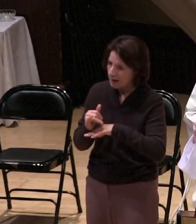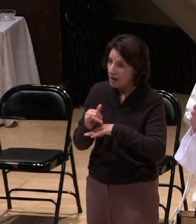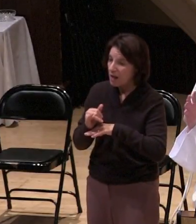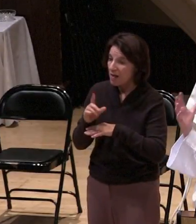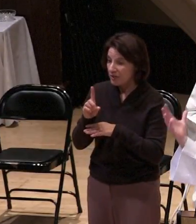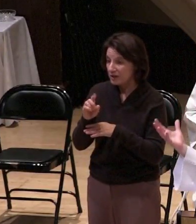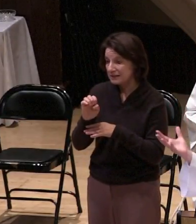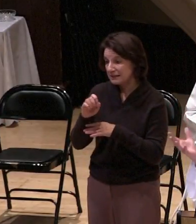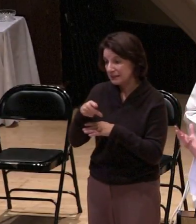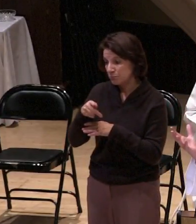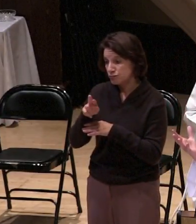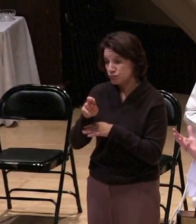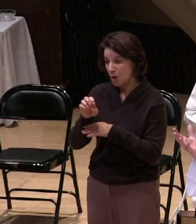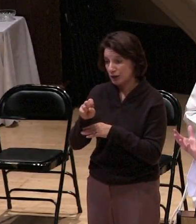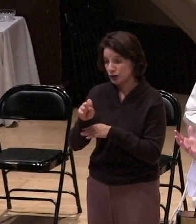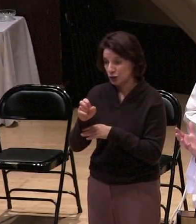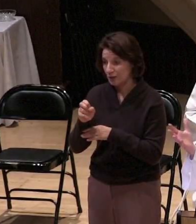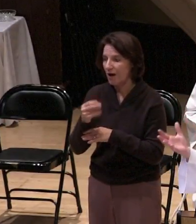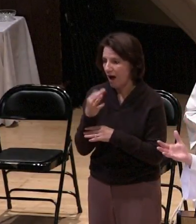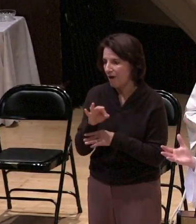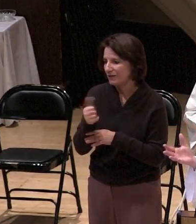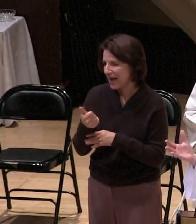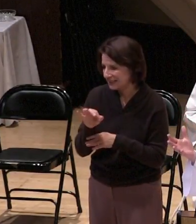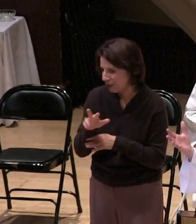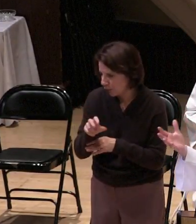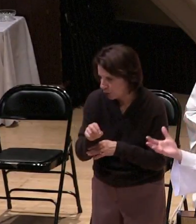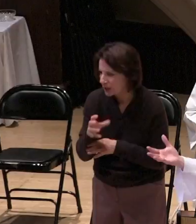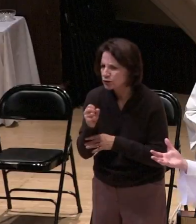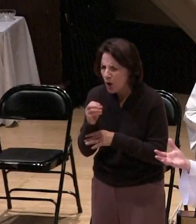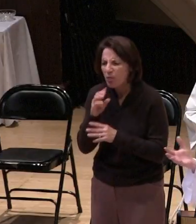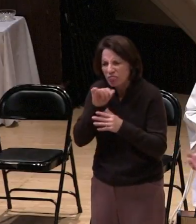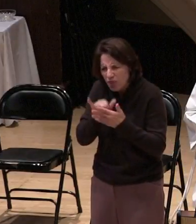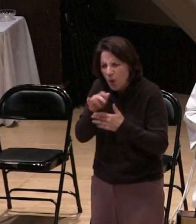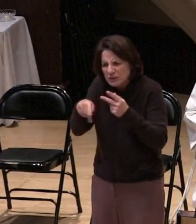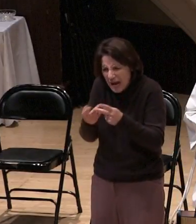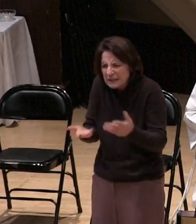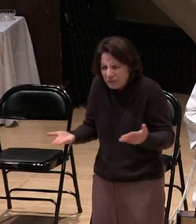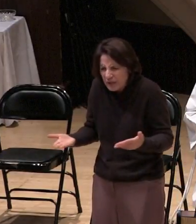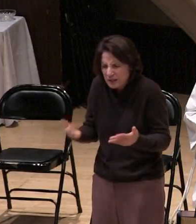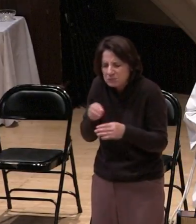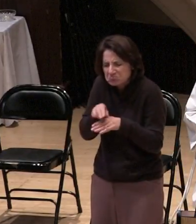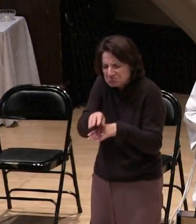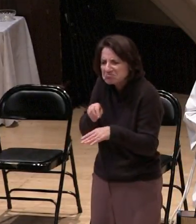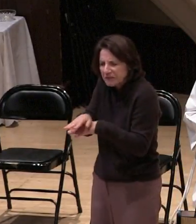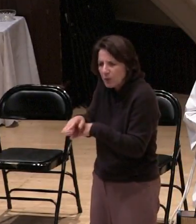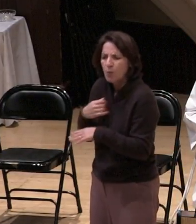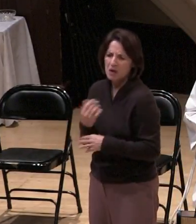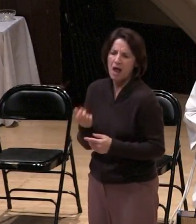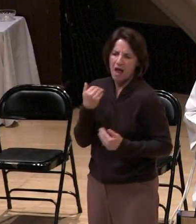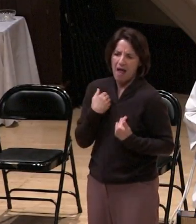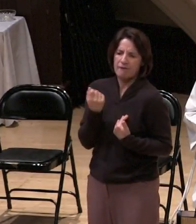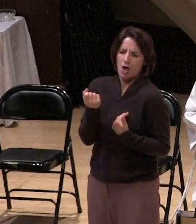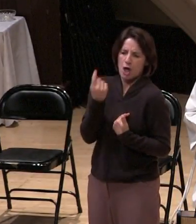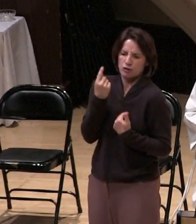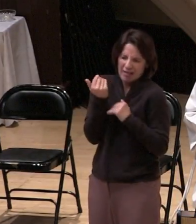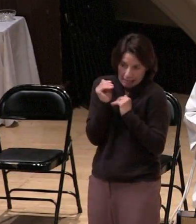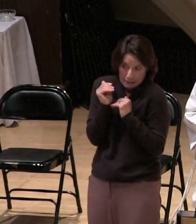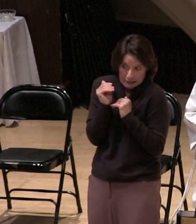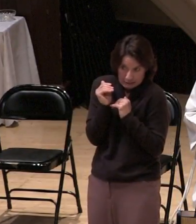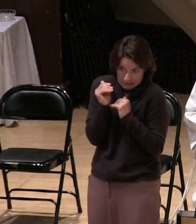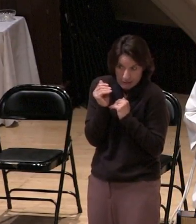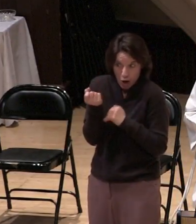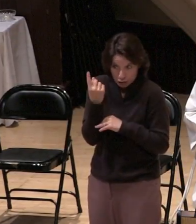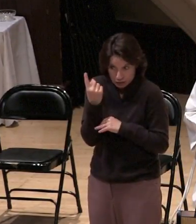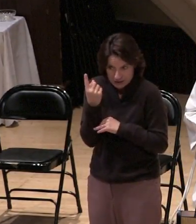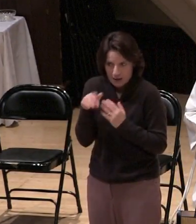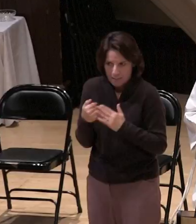Or if you're a baby boomer or a millennial. So we have an understanding, a limited understanding of